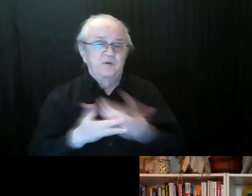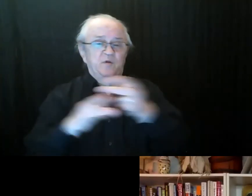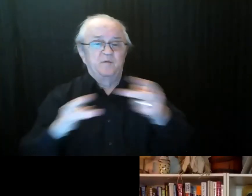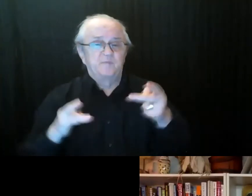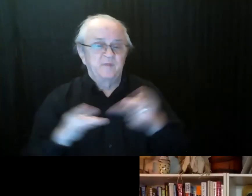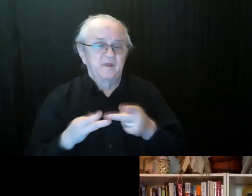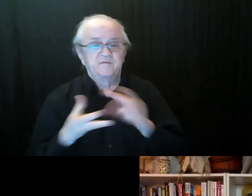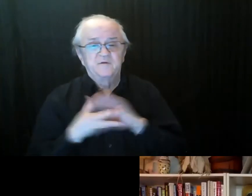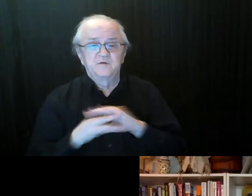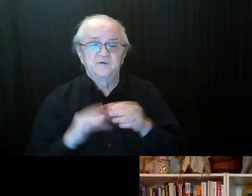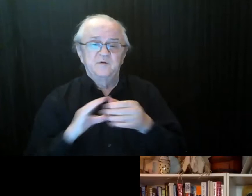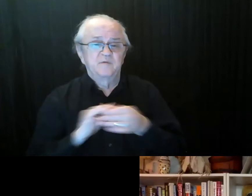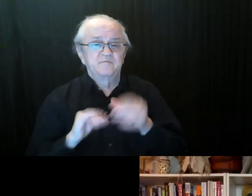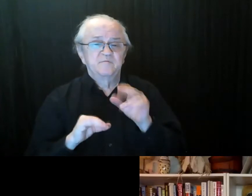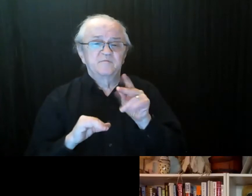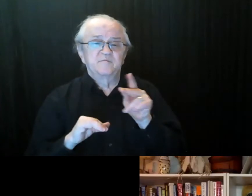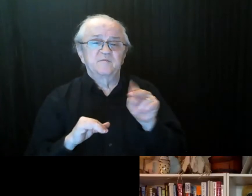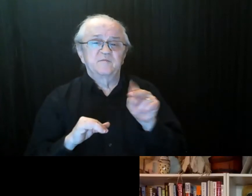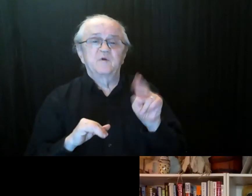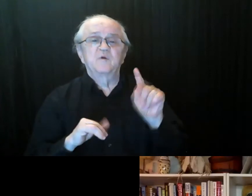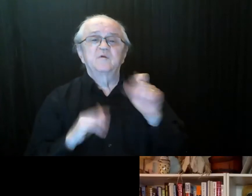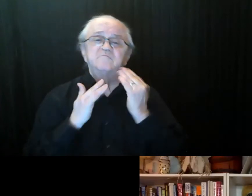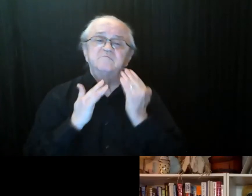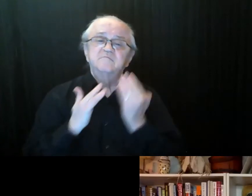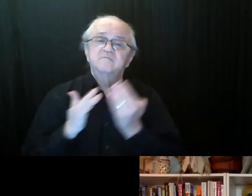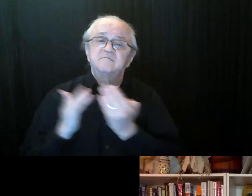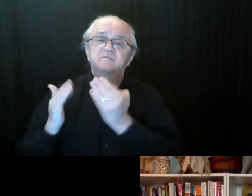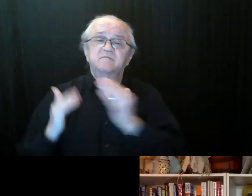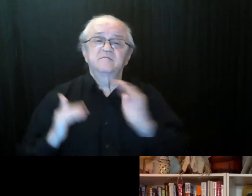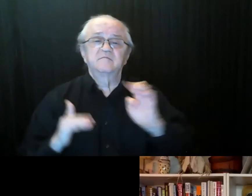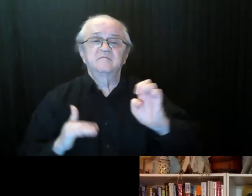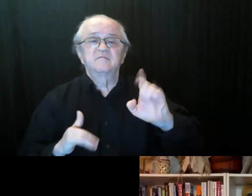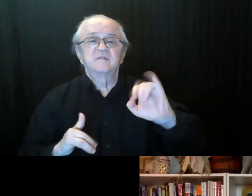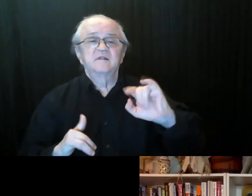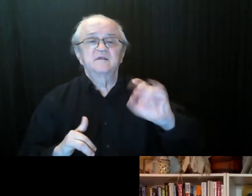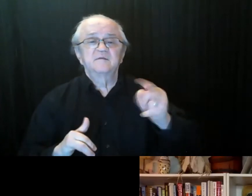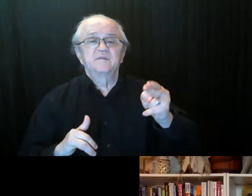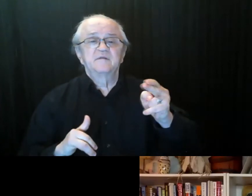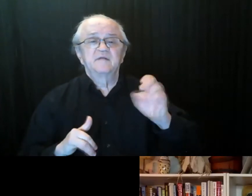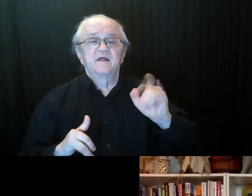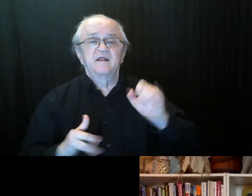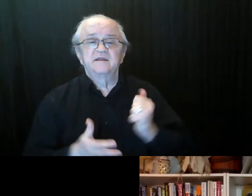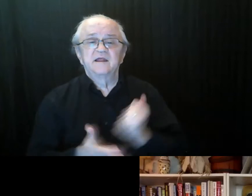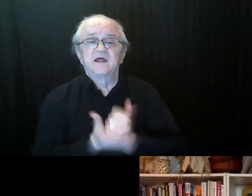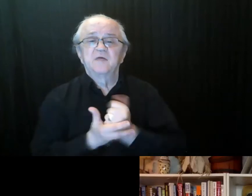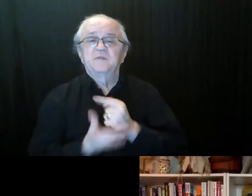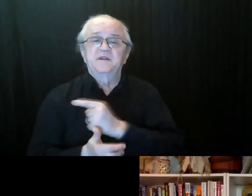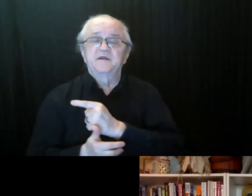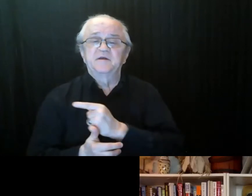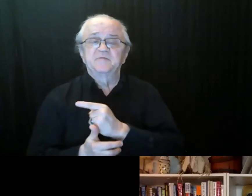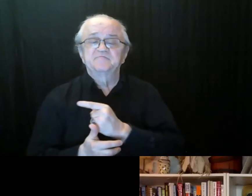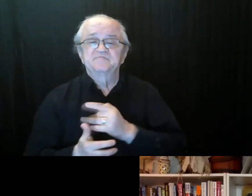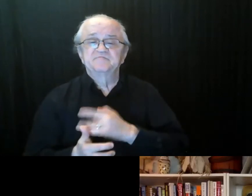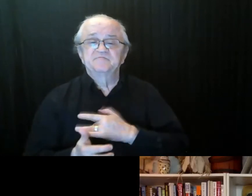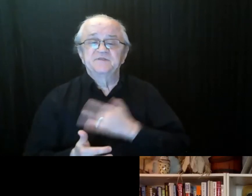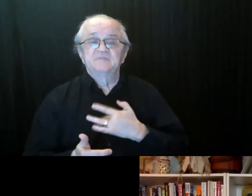do many, Elizabeth Ellis with helping him find his storytelling voice. He says she opened